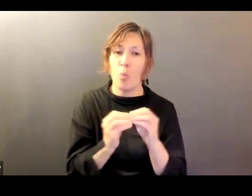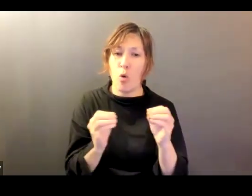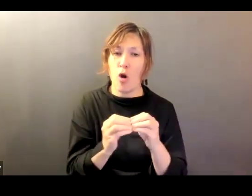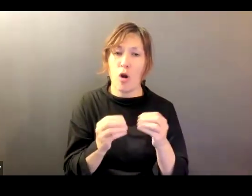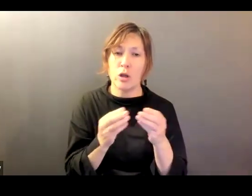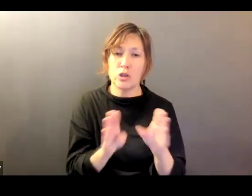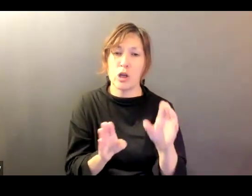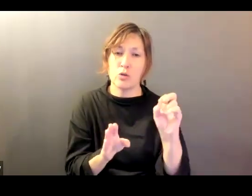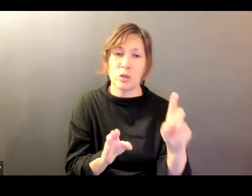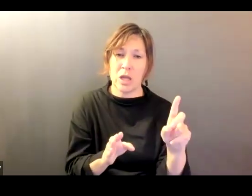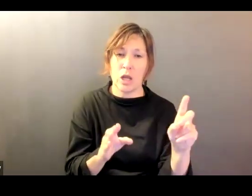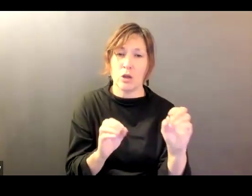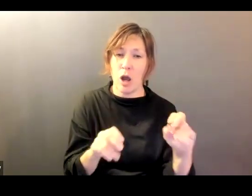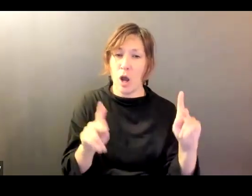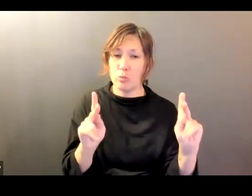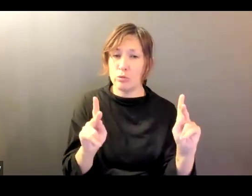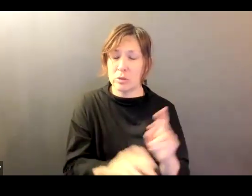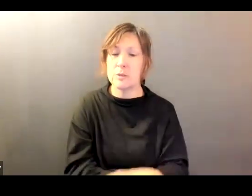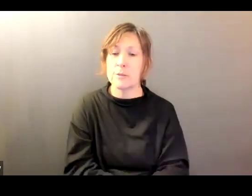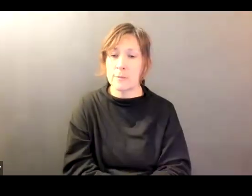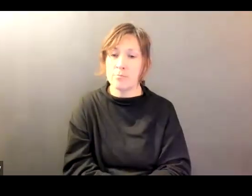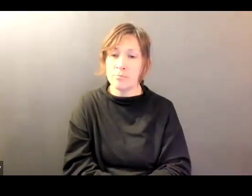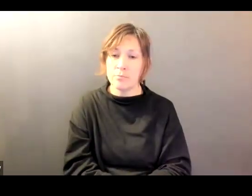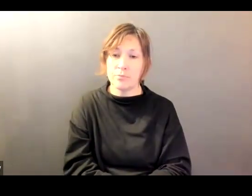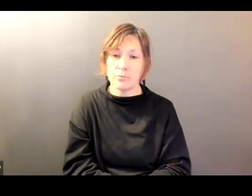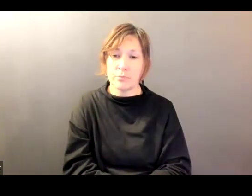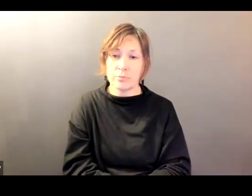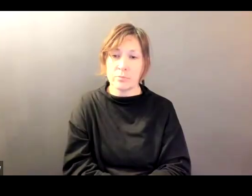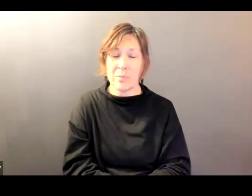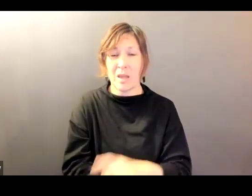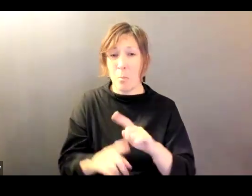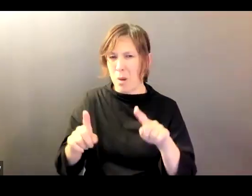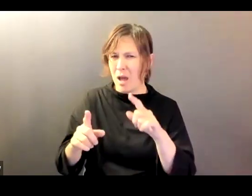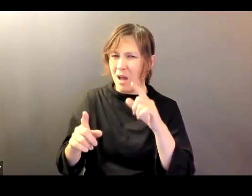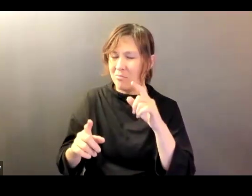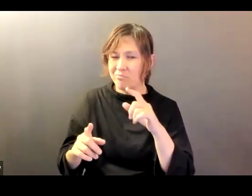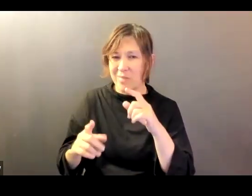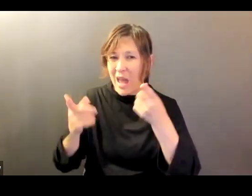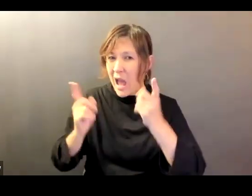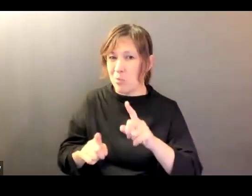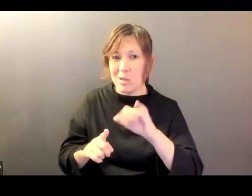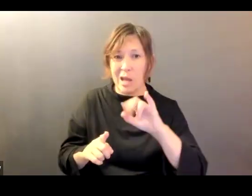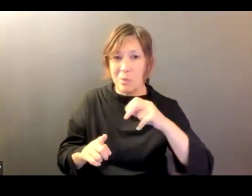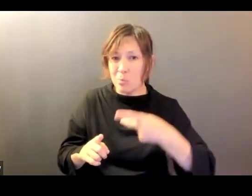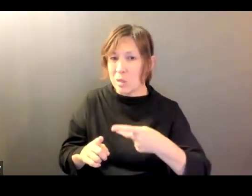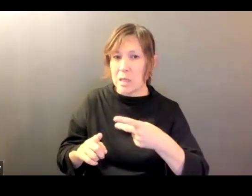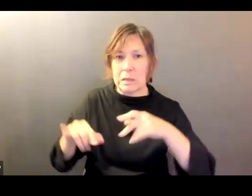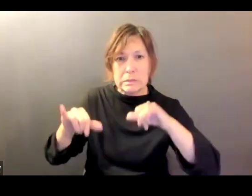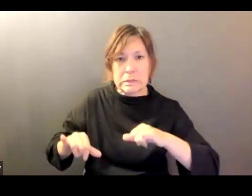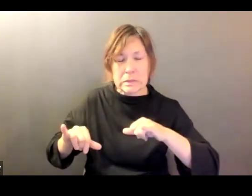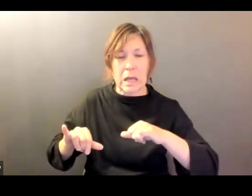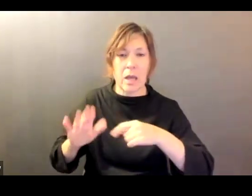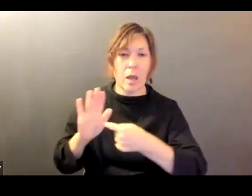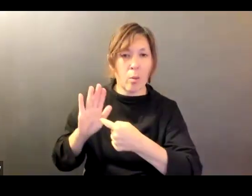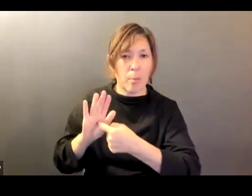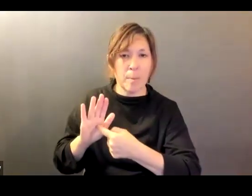classroom or in our inclusion classrooms. So oftentimes those IEPs remain as still as substantially separate. However, that is still a huge area